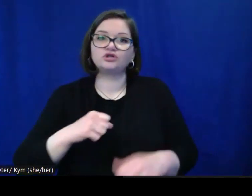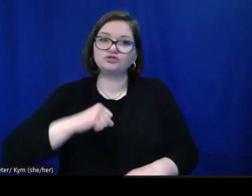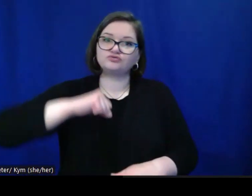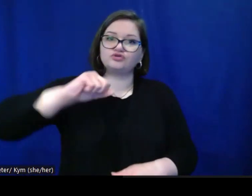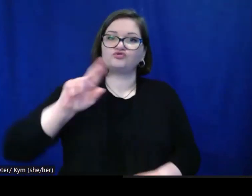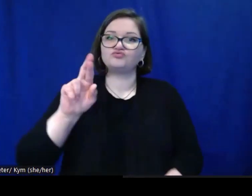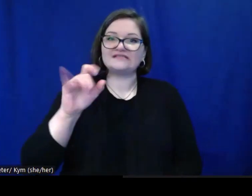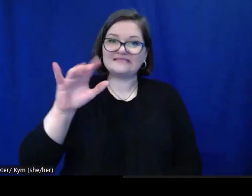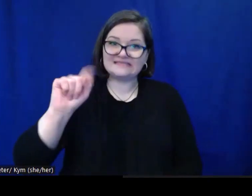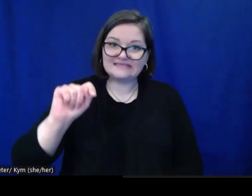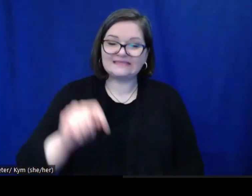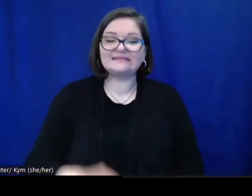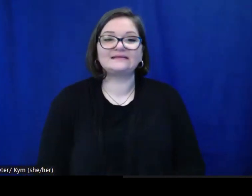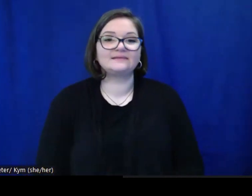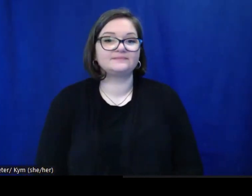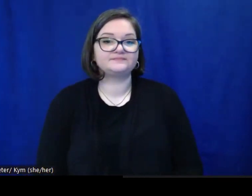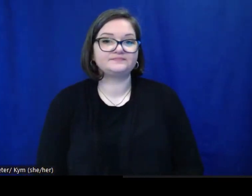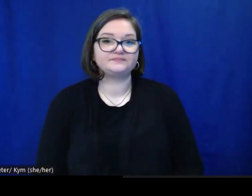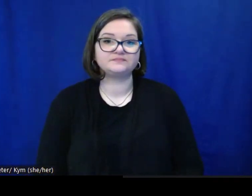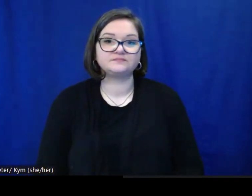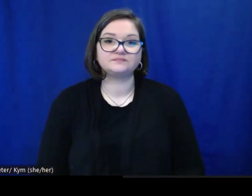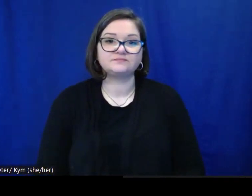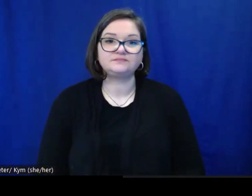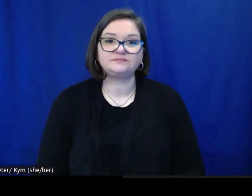Resistant, absolutely.